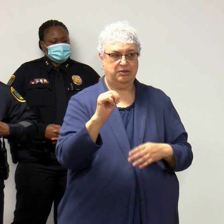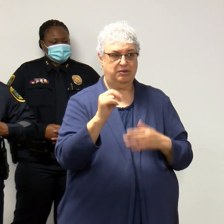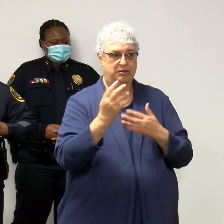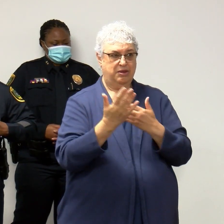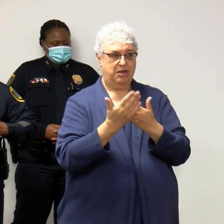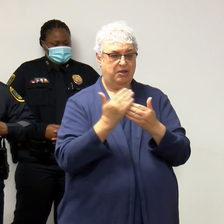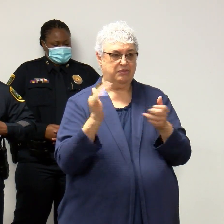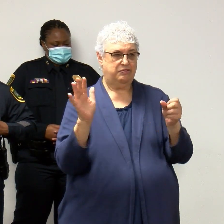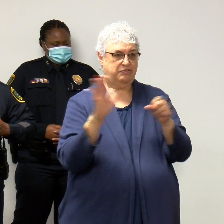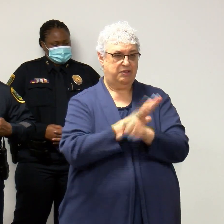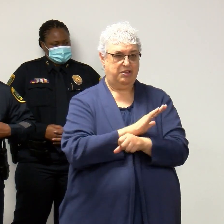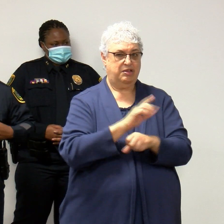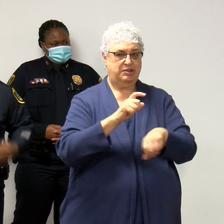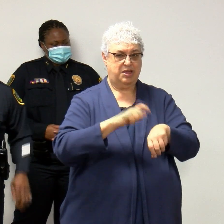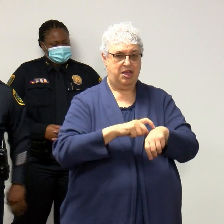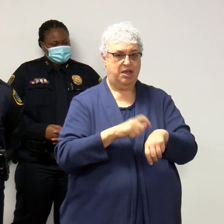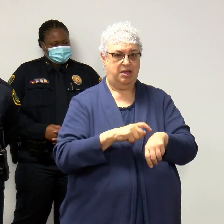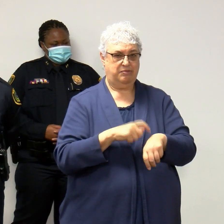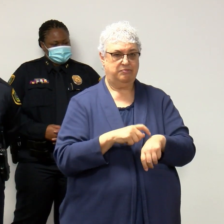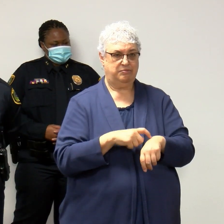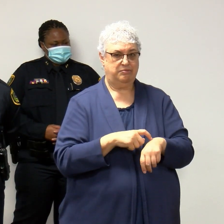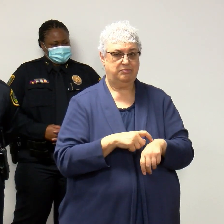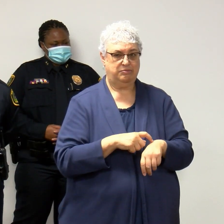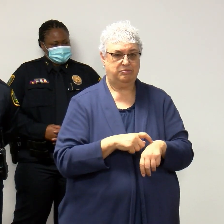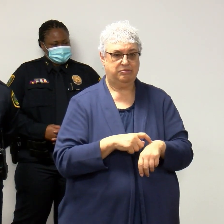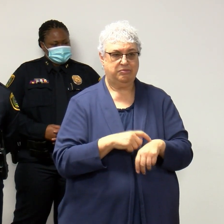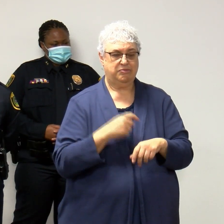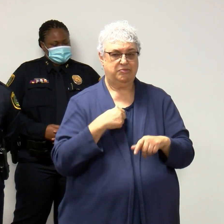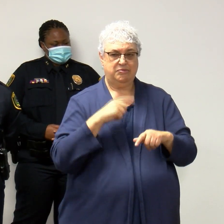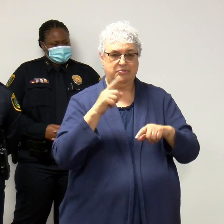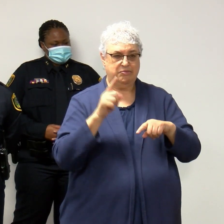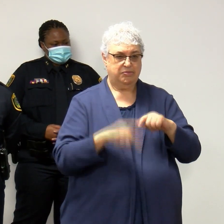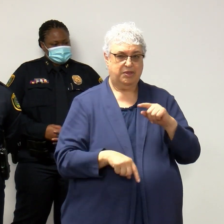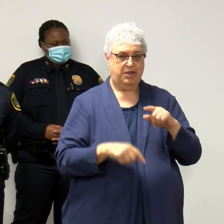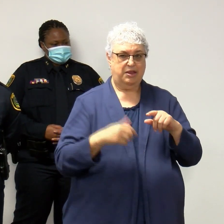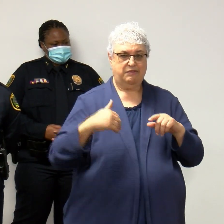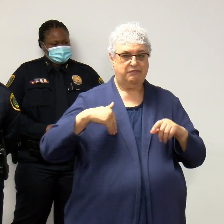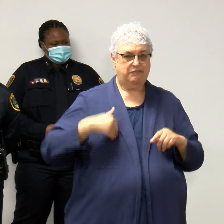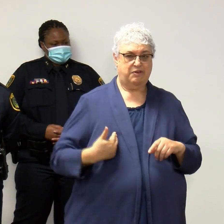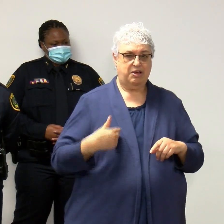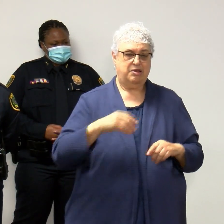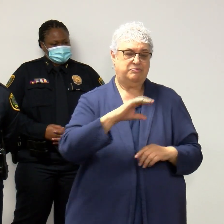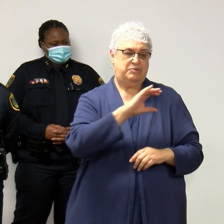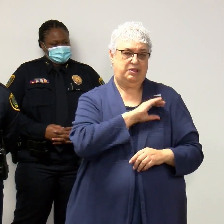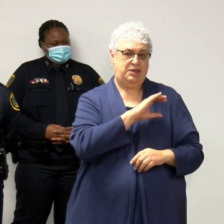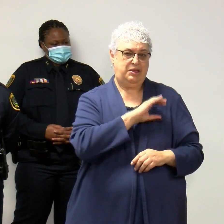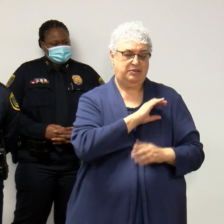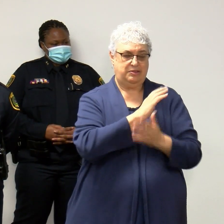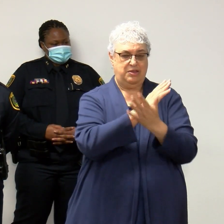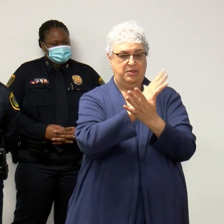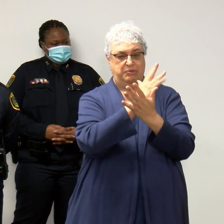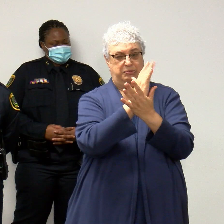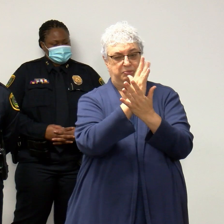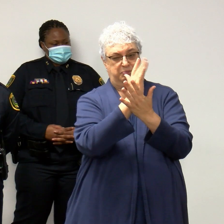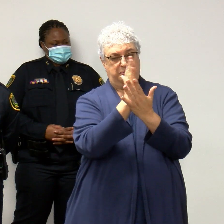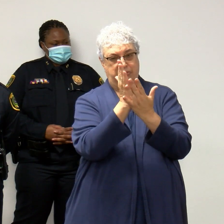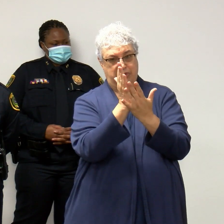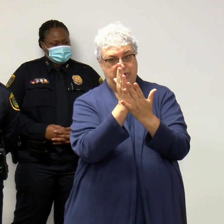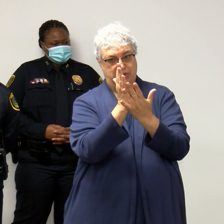the entire time, I cannot fault the police officers for what they